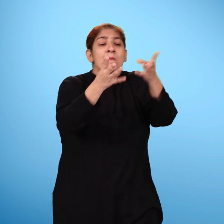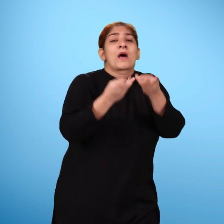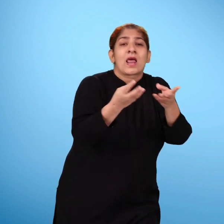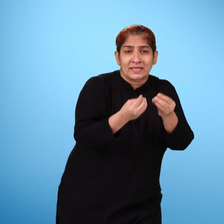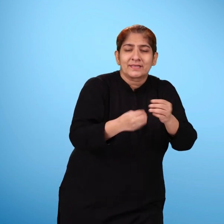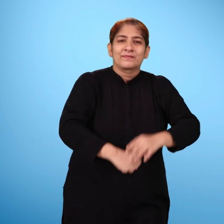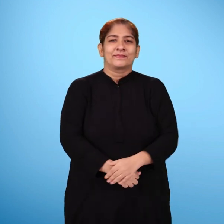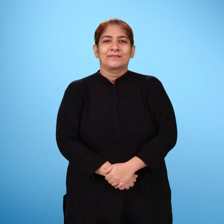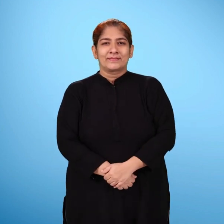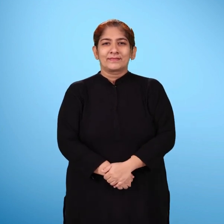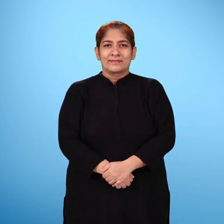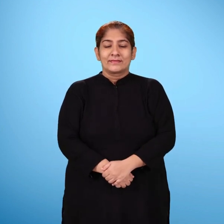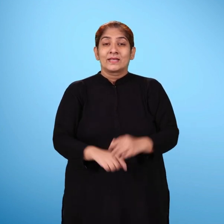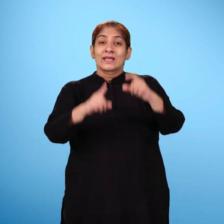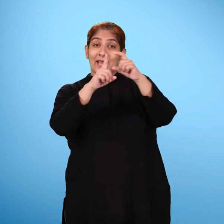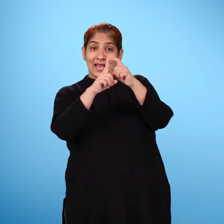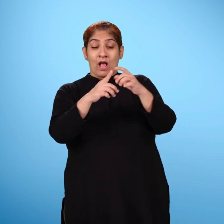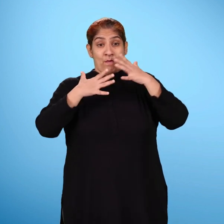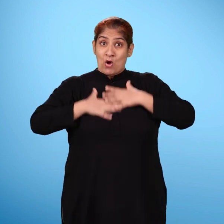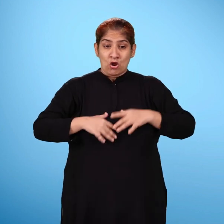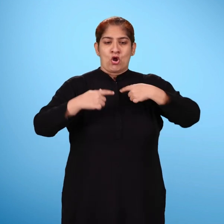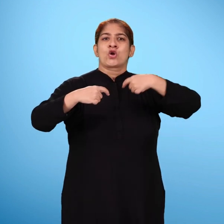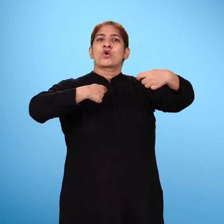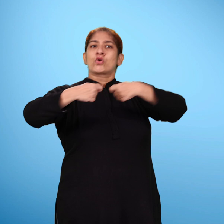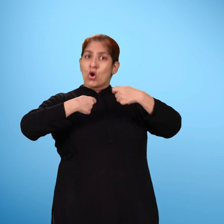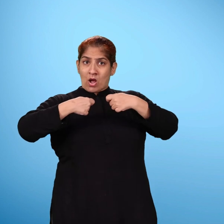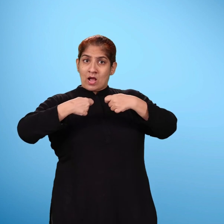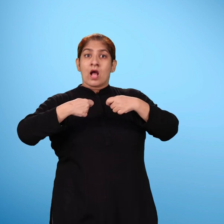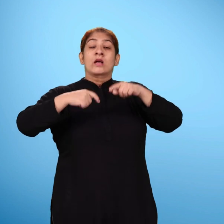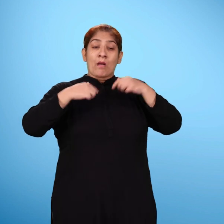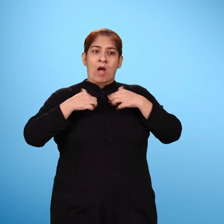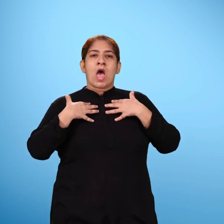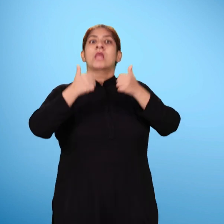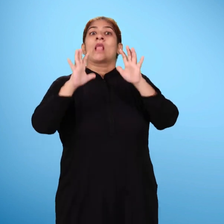Option D. Maintaining health and well-being.